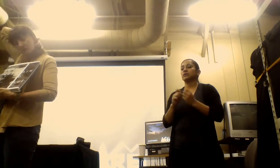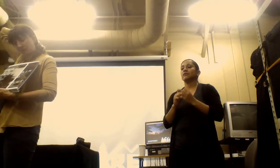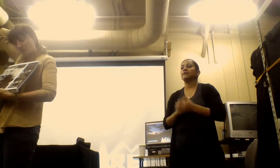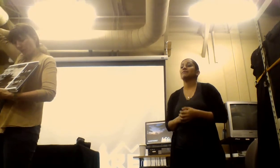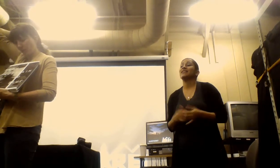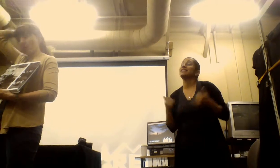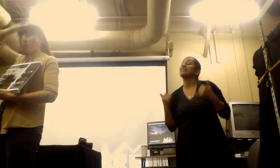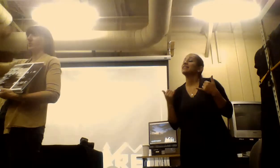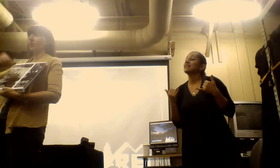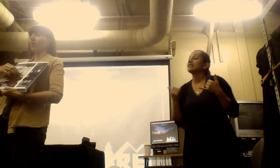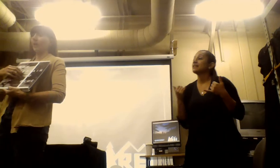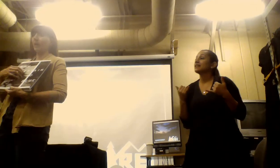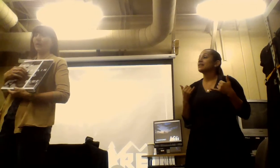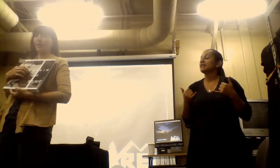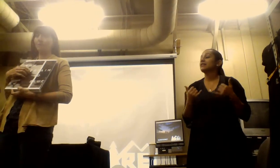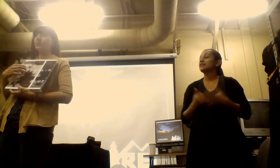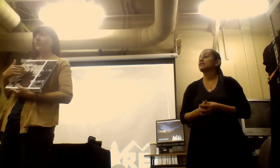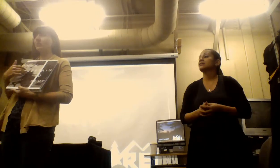an